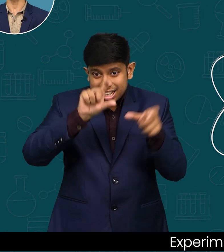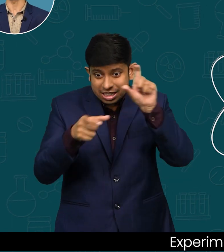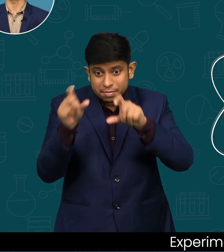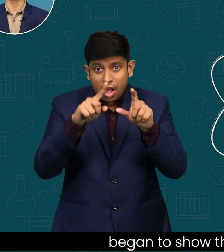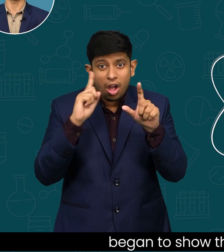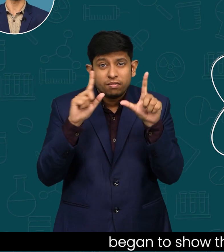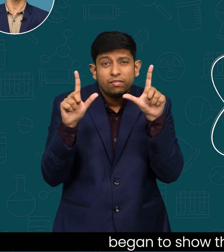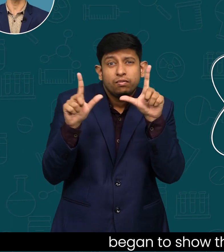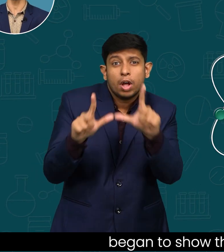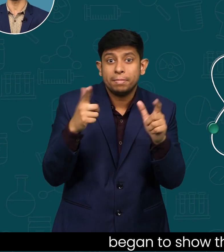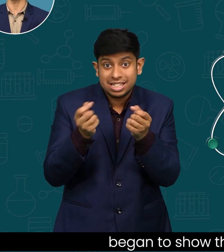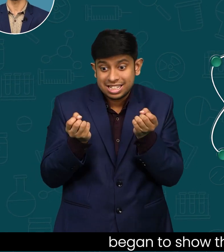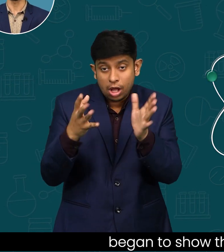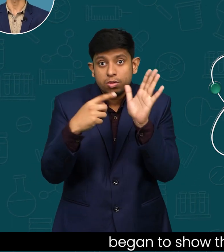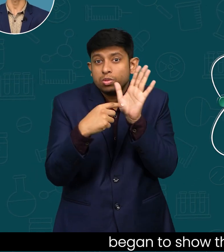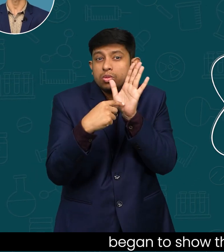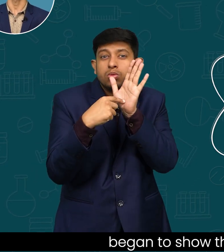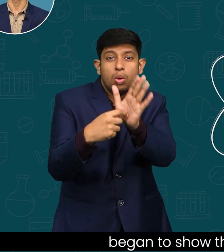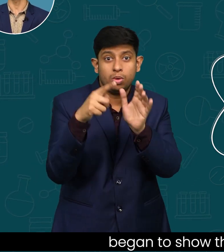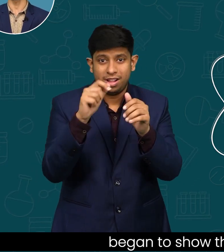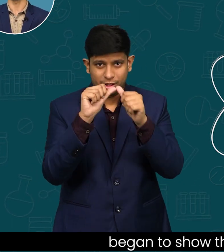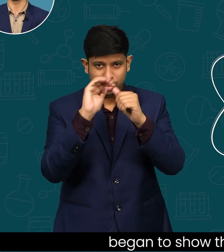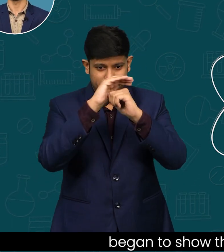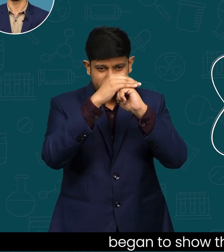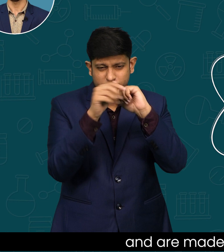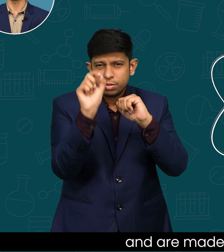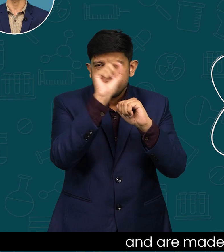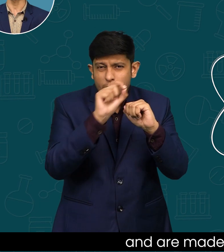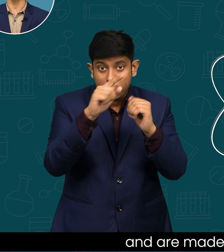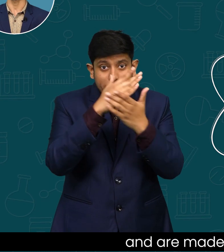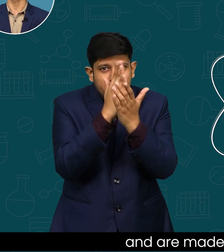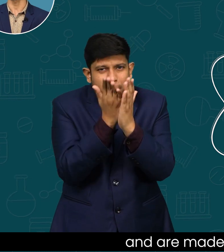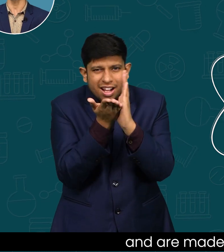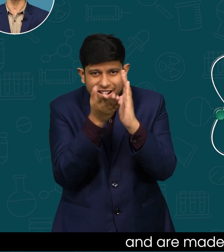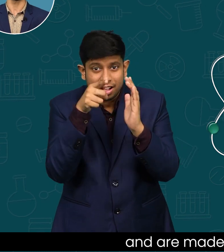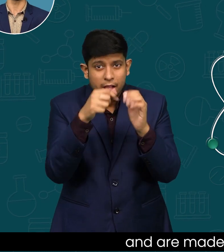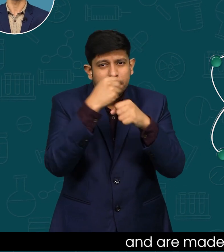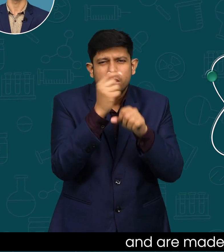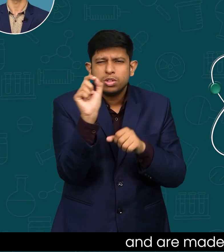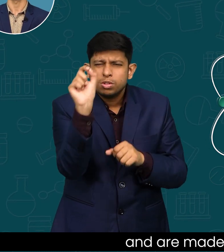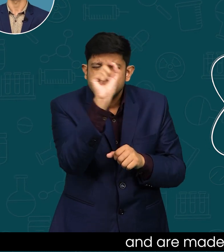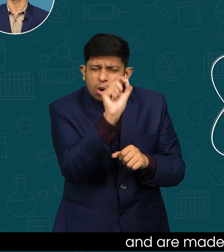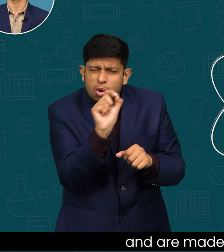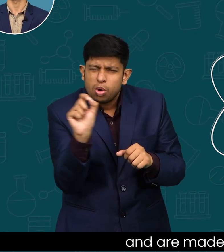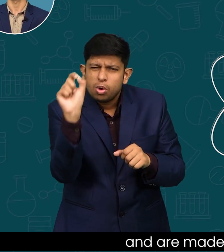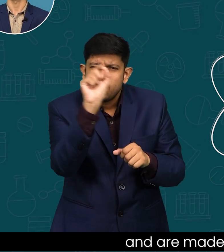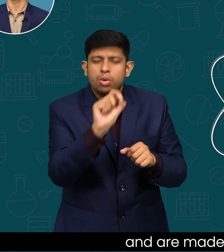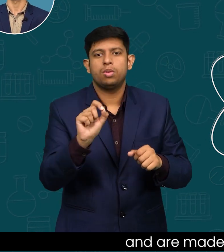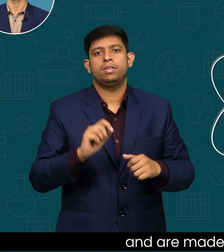Experimental evidence began to show that atoms are divisible and are made up of small particles.